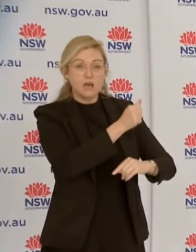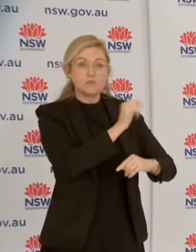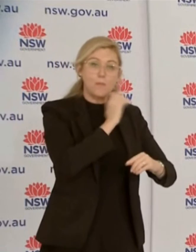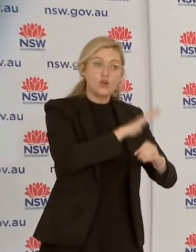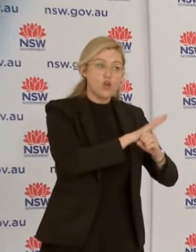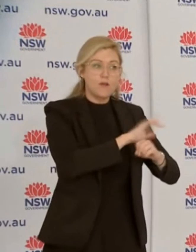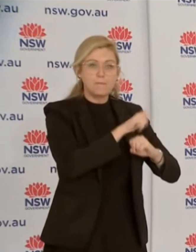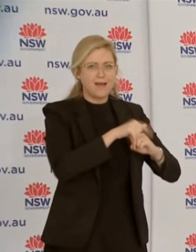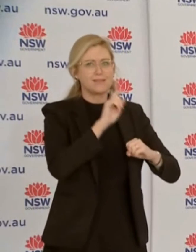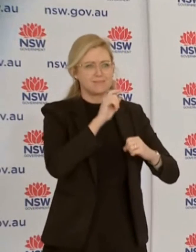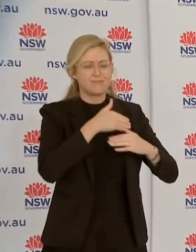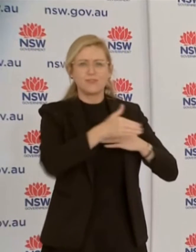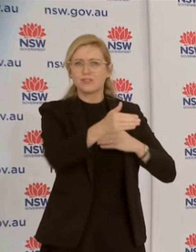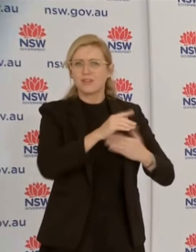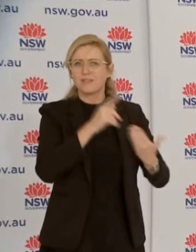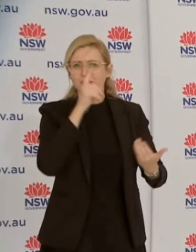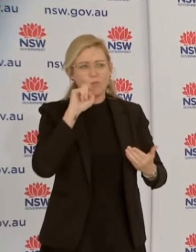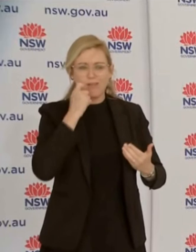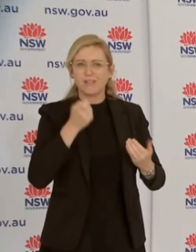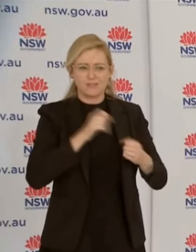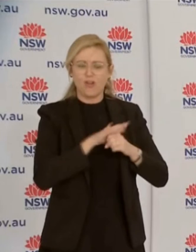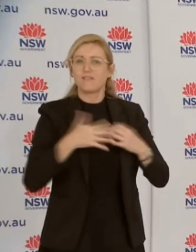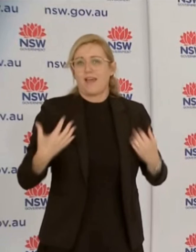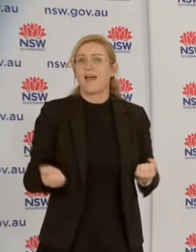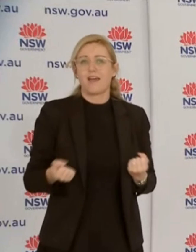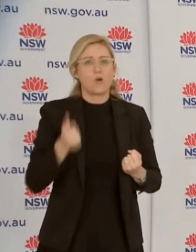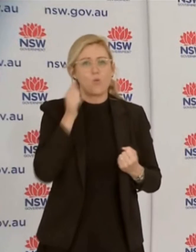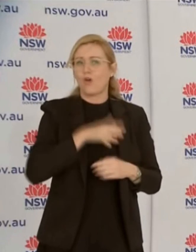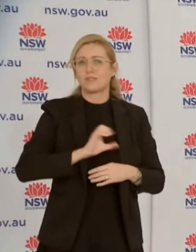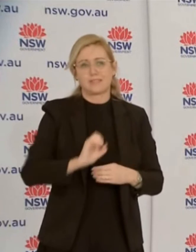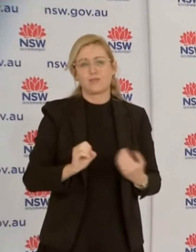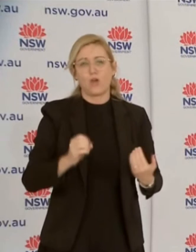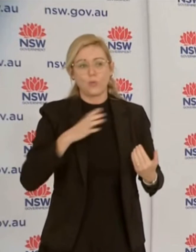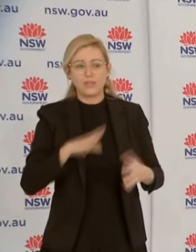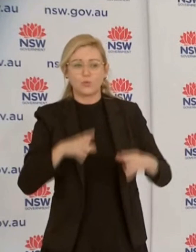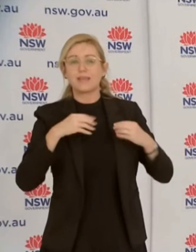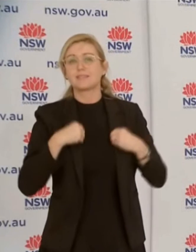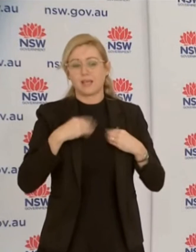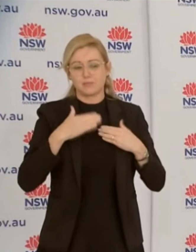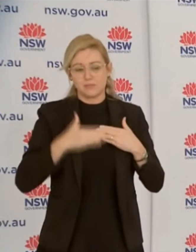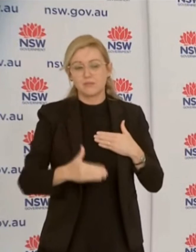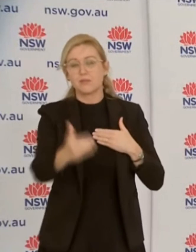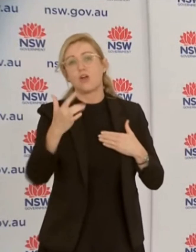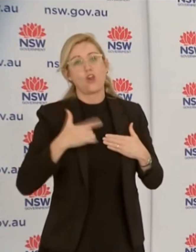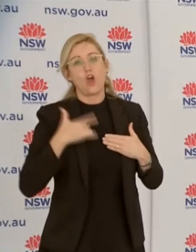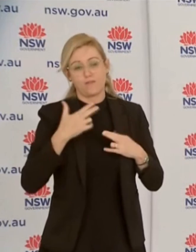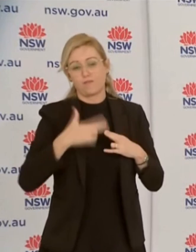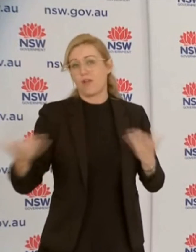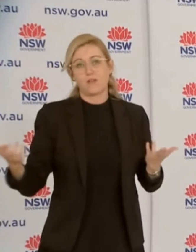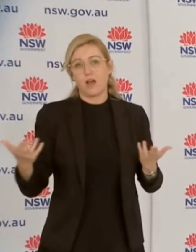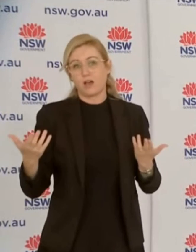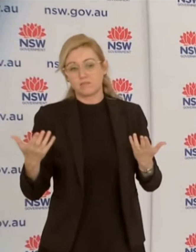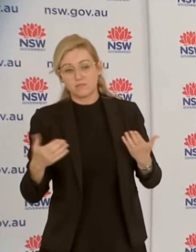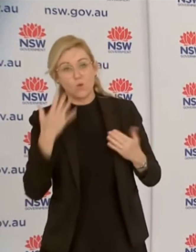a positive way to look at us living or seeing how we can get through this and living with COVID post